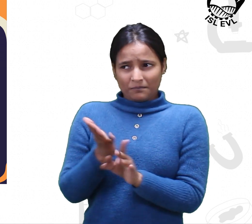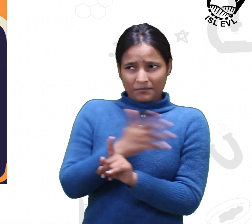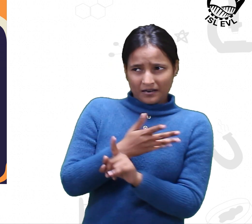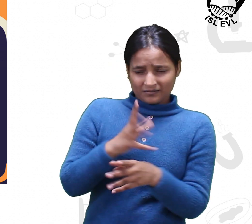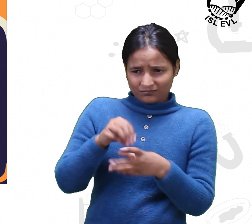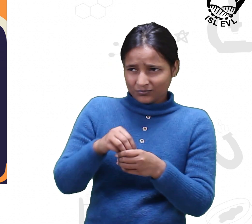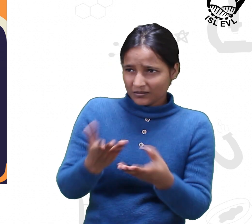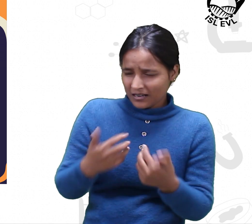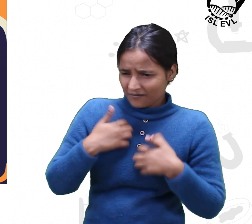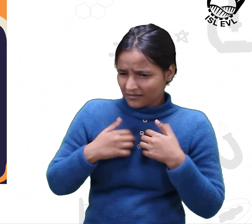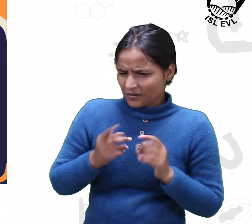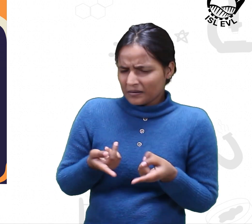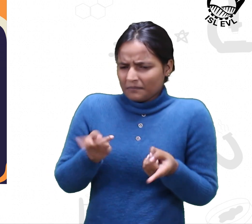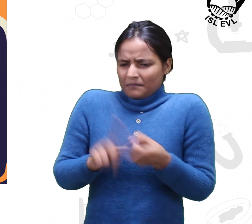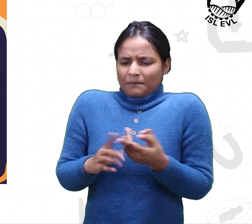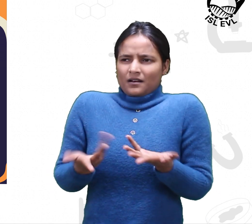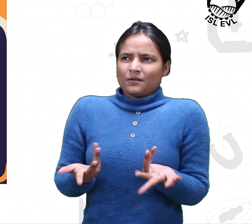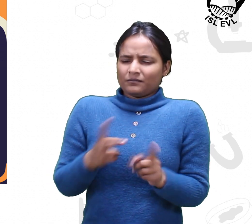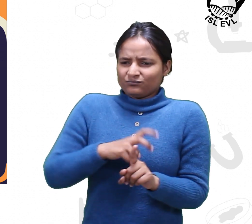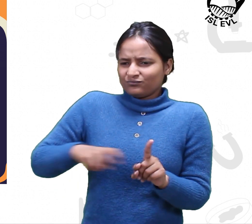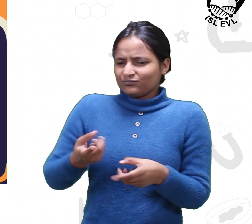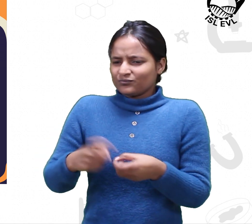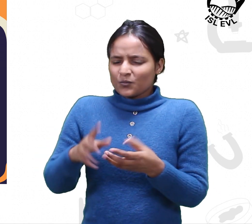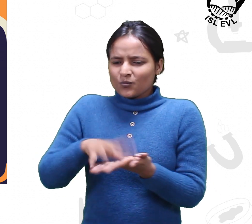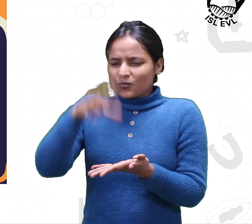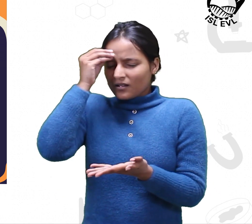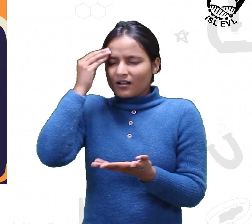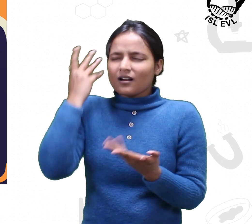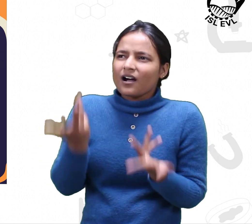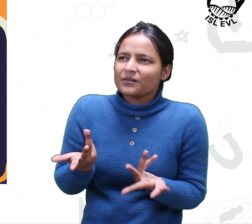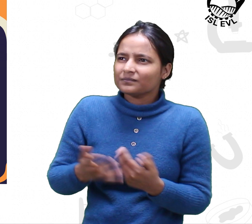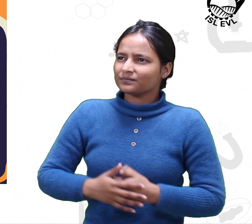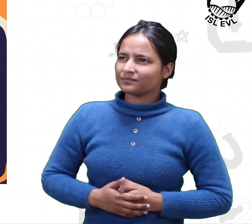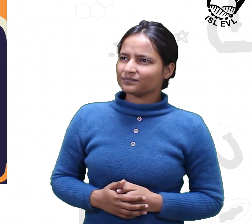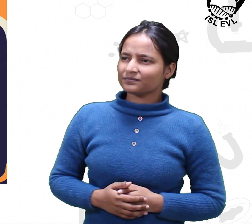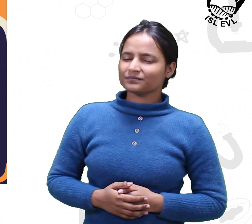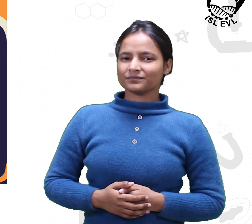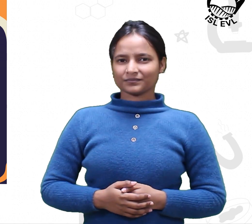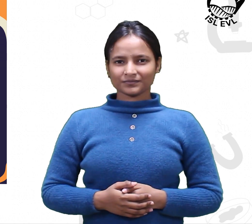were inclined towards, or did it happen eventually as you studied in ICER and went ahead from there?